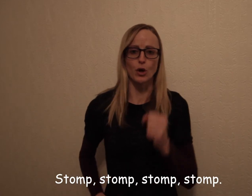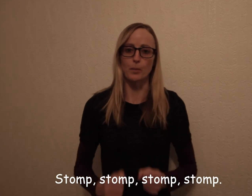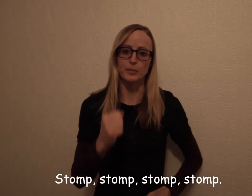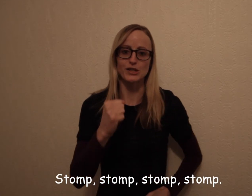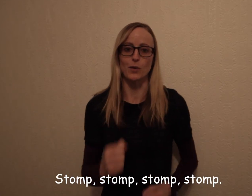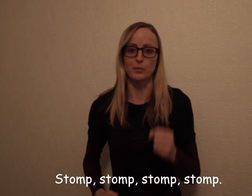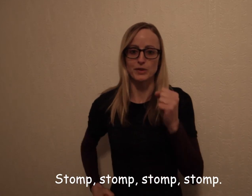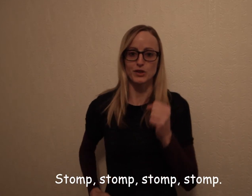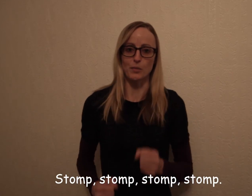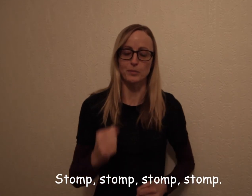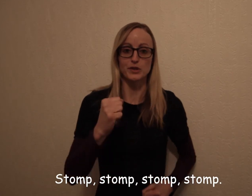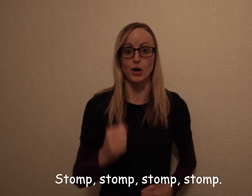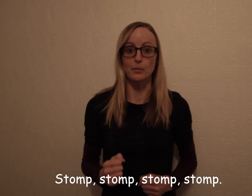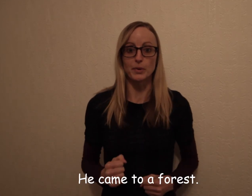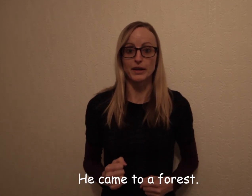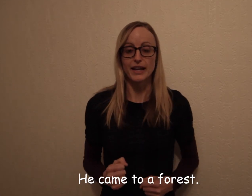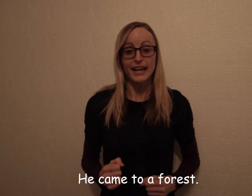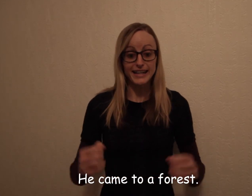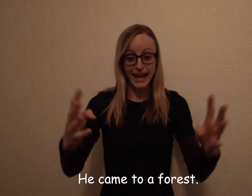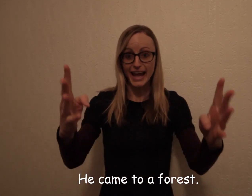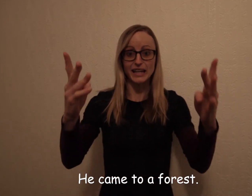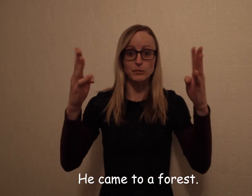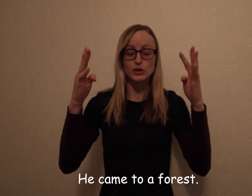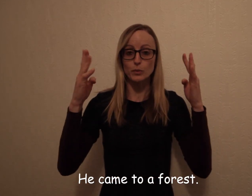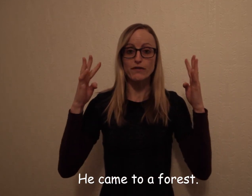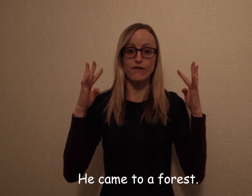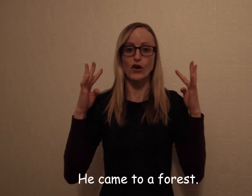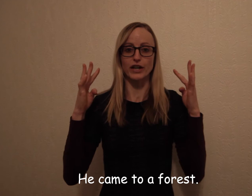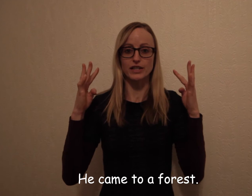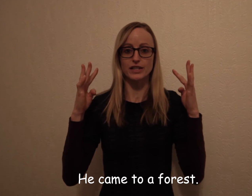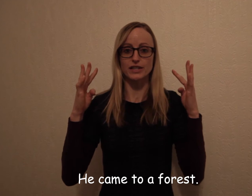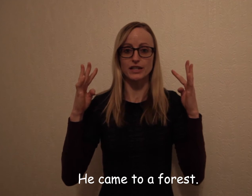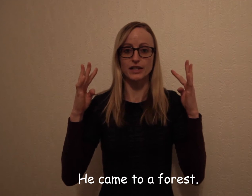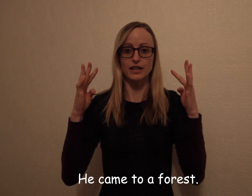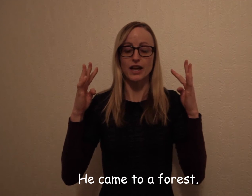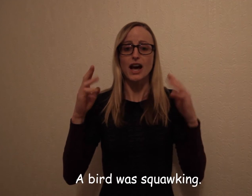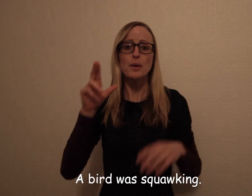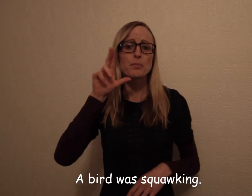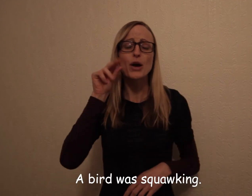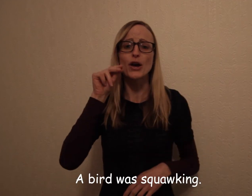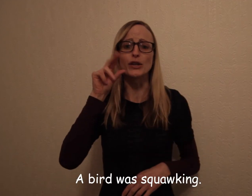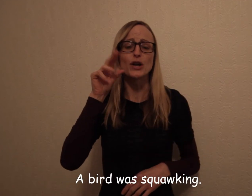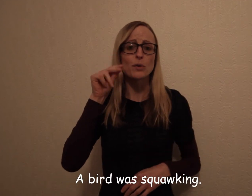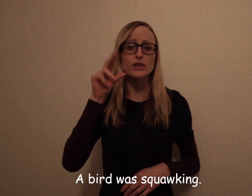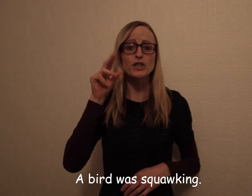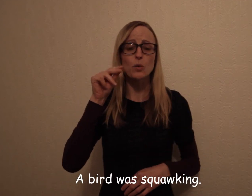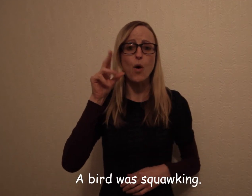Stomp, stomp, stomp, stomp. He came to a forest. A bird was